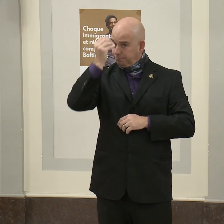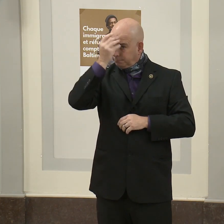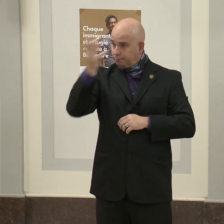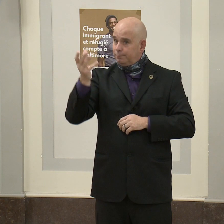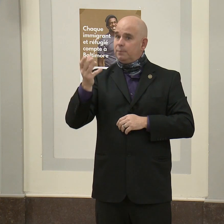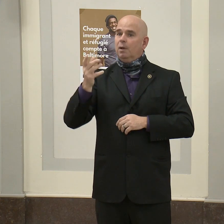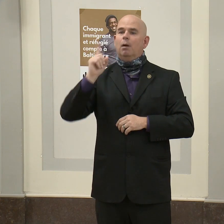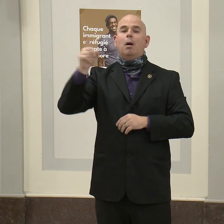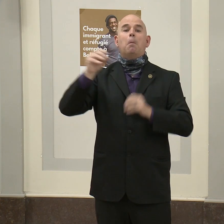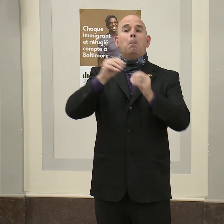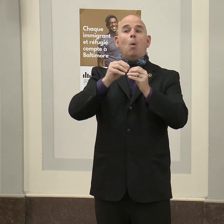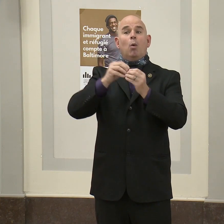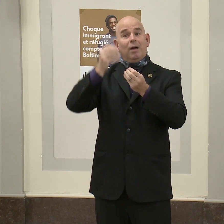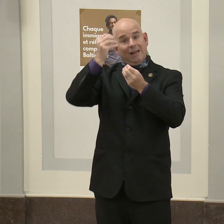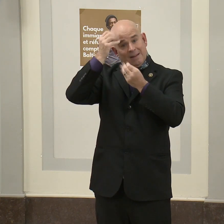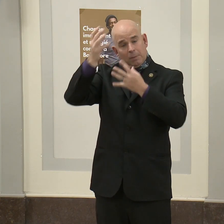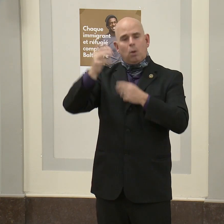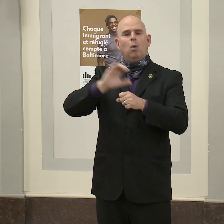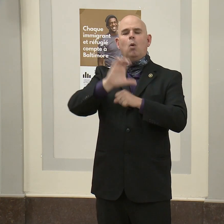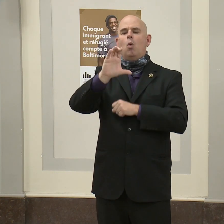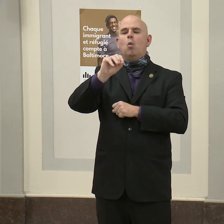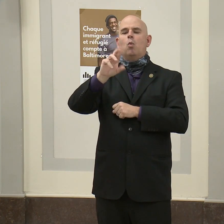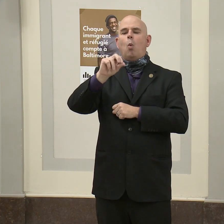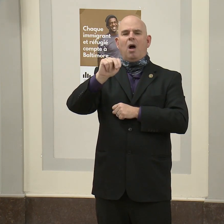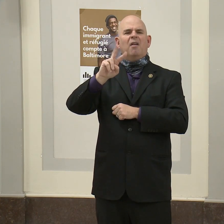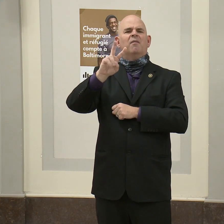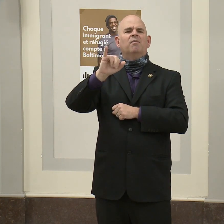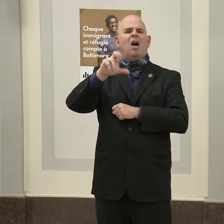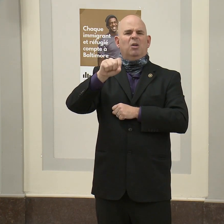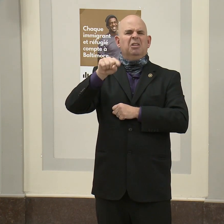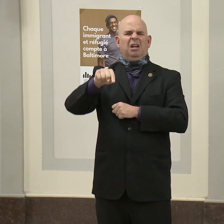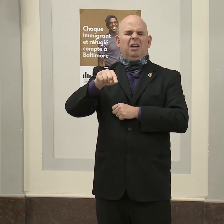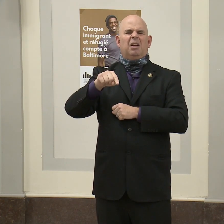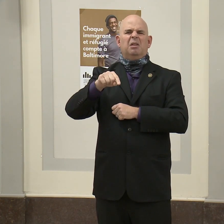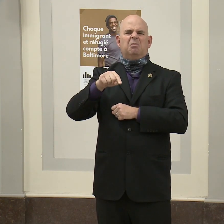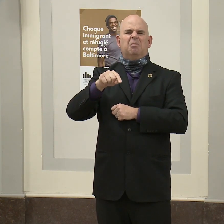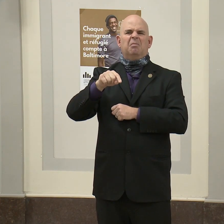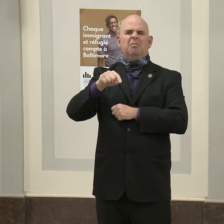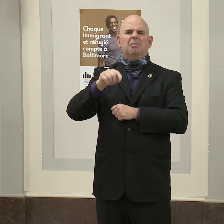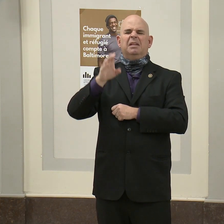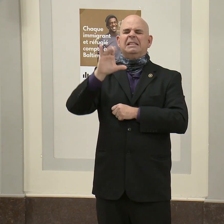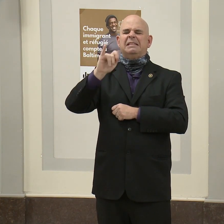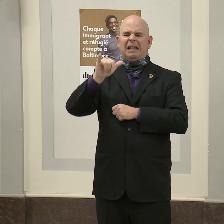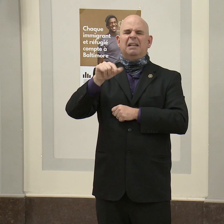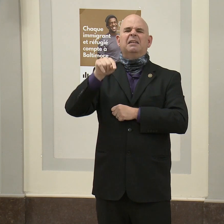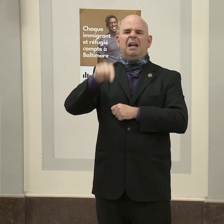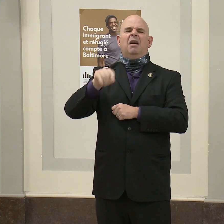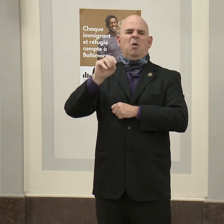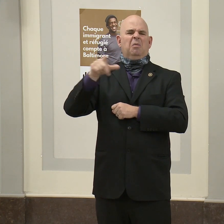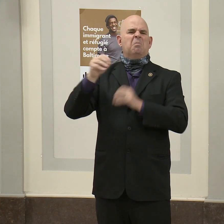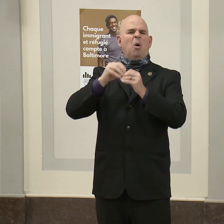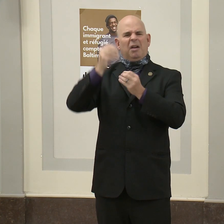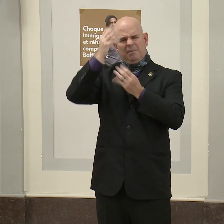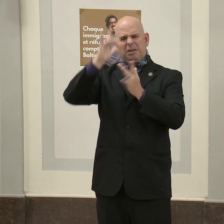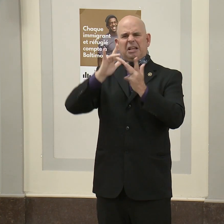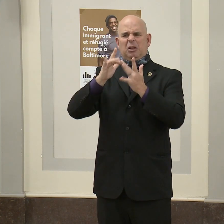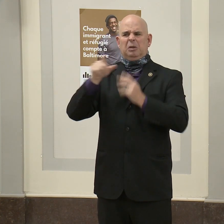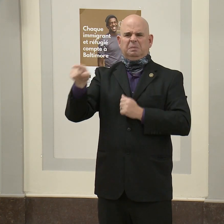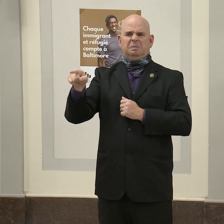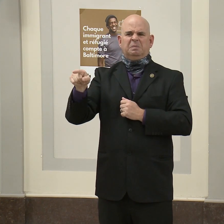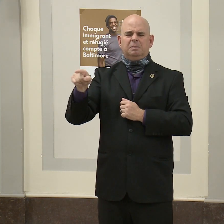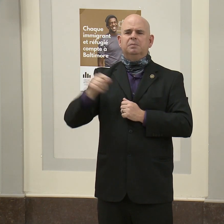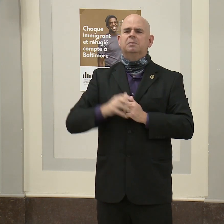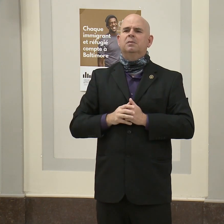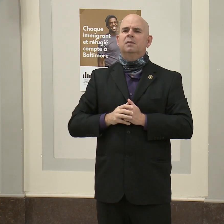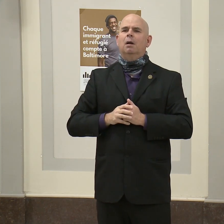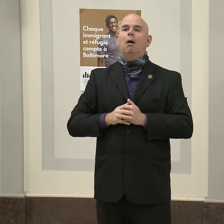coronavirus.baltimorecity.gov for the most up-to-date case data and COVID-19 frequently asked questions. Residents can also call 211 if they have